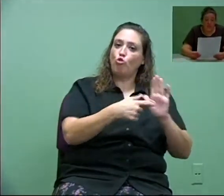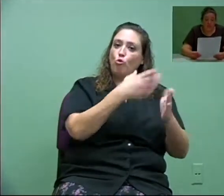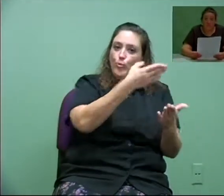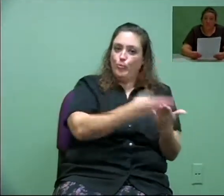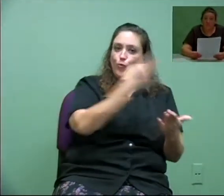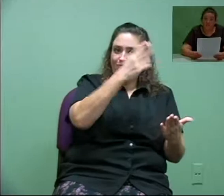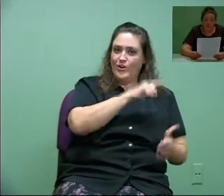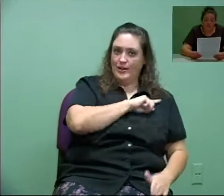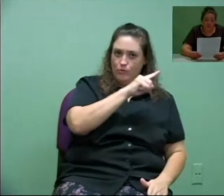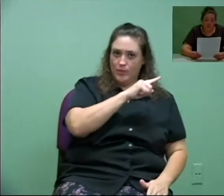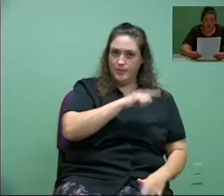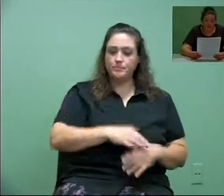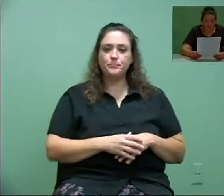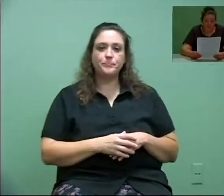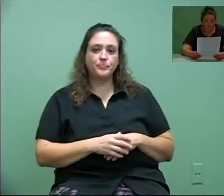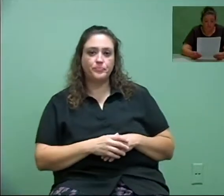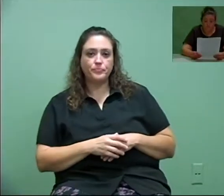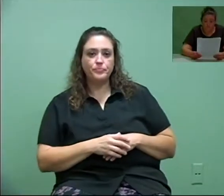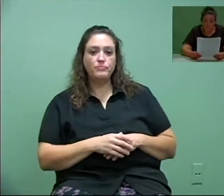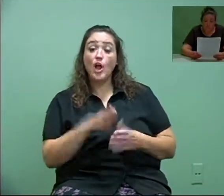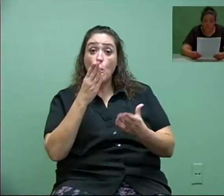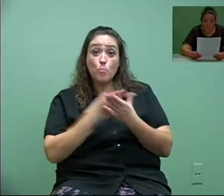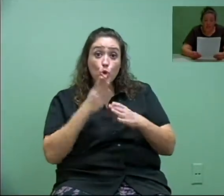firmly convinced of the defendant's guilt.